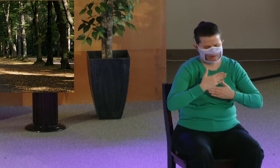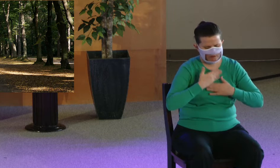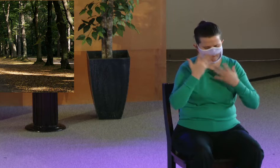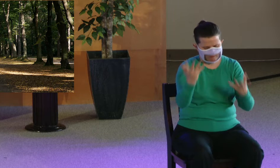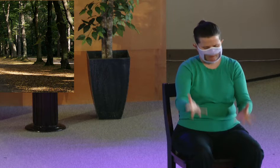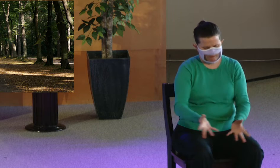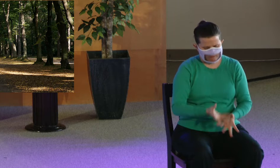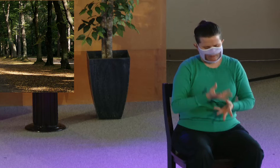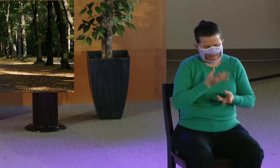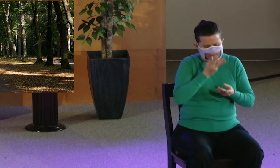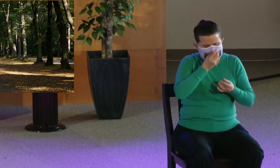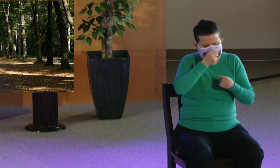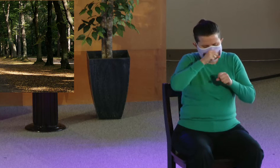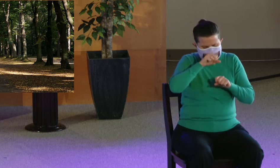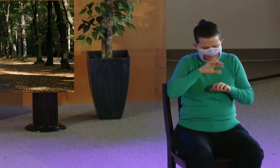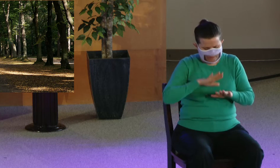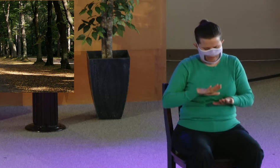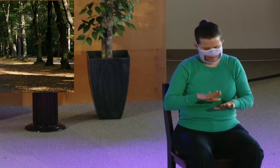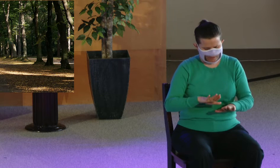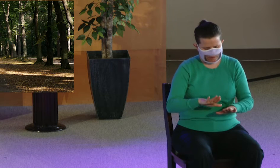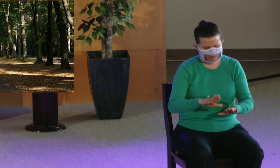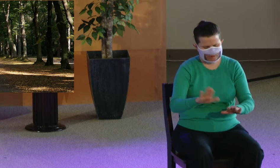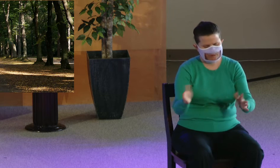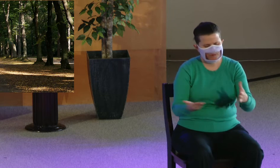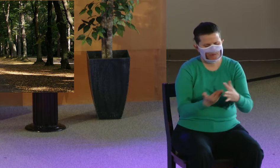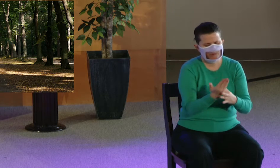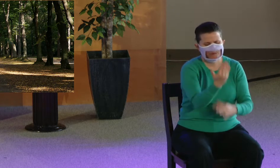into this knowing that it's not over.